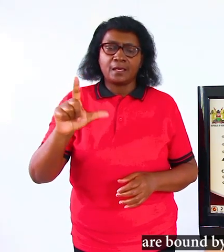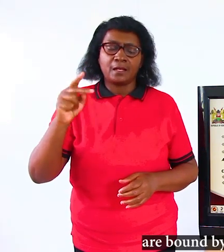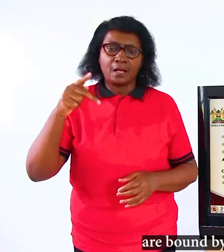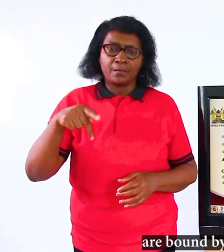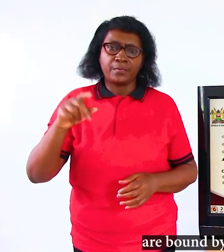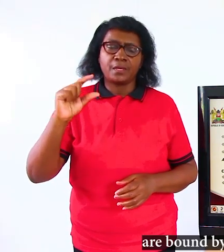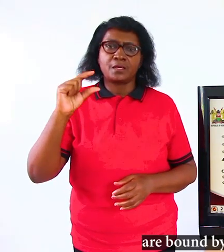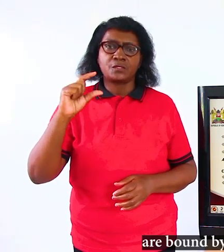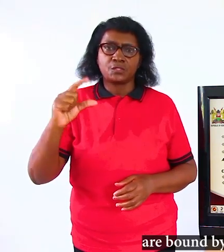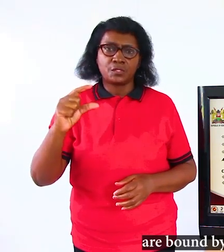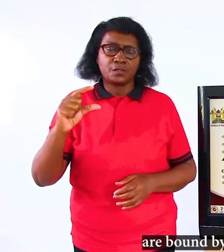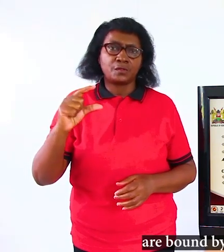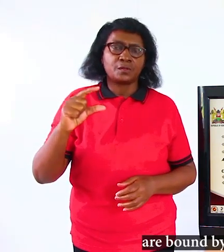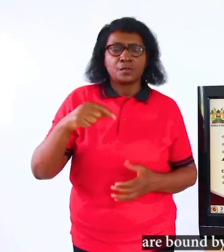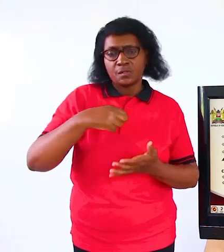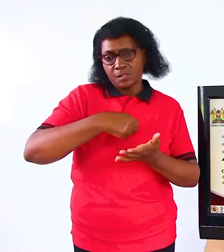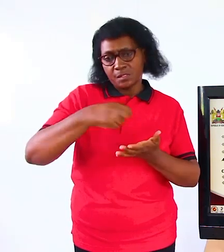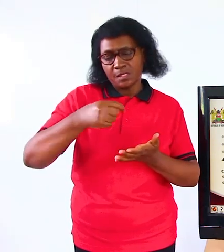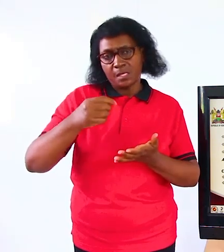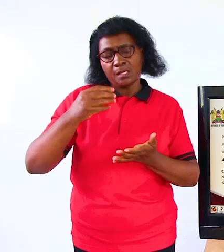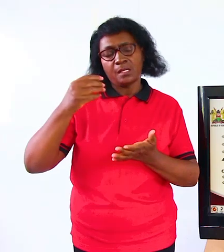by the signed TSA.